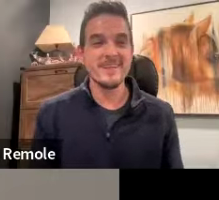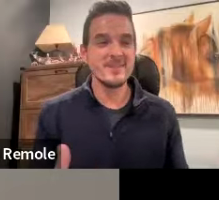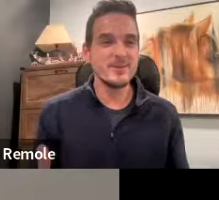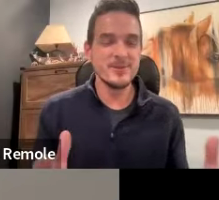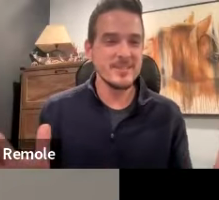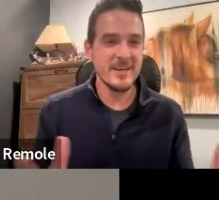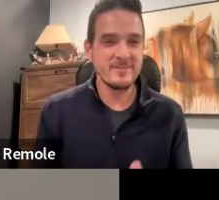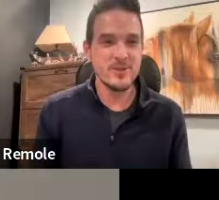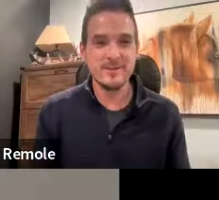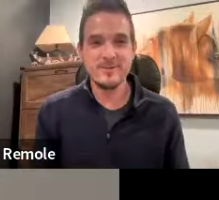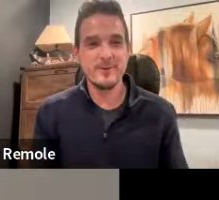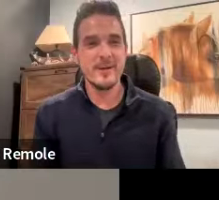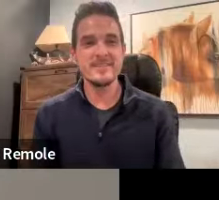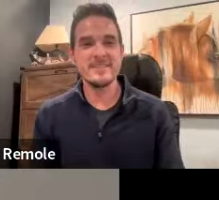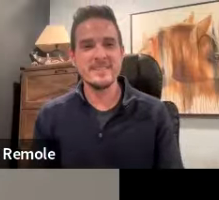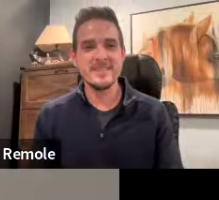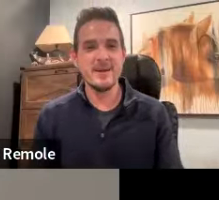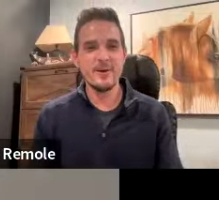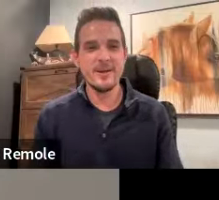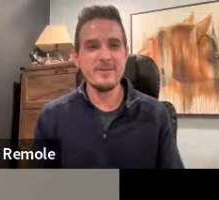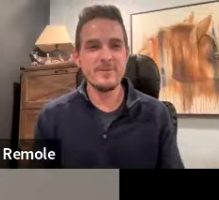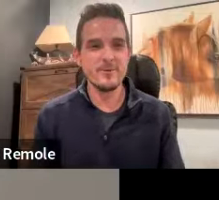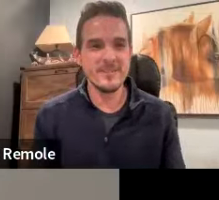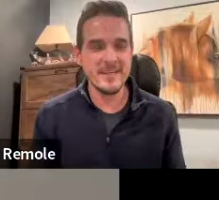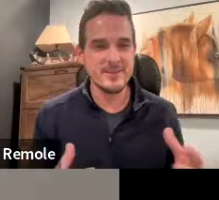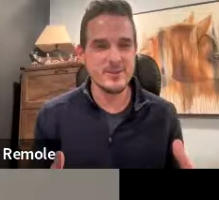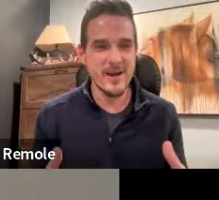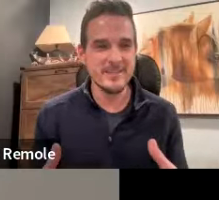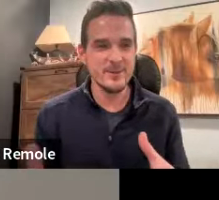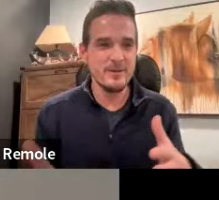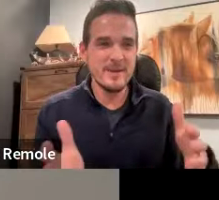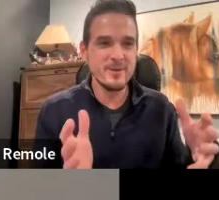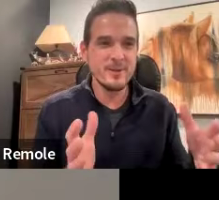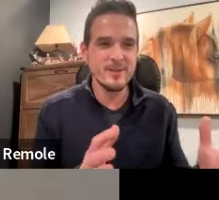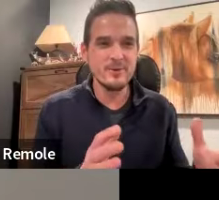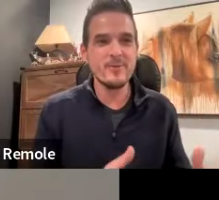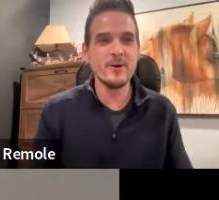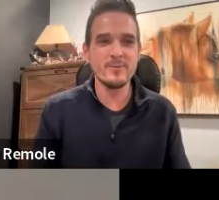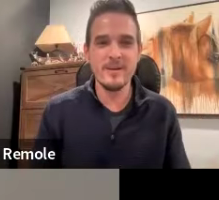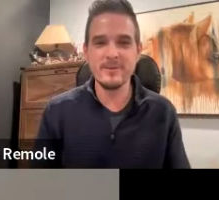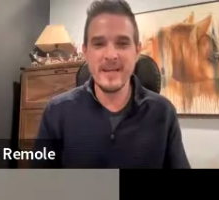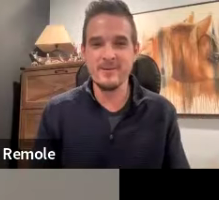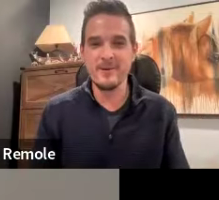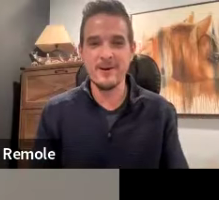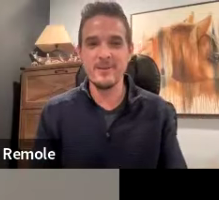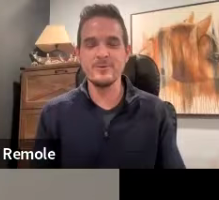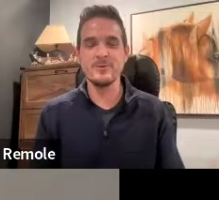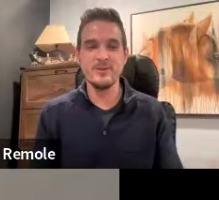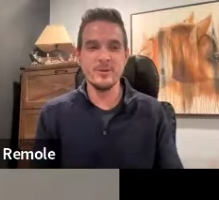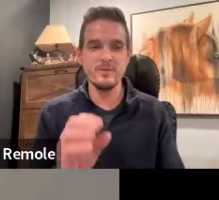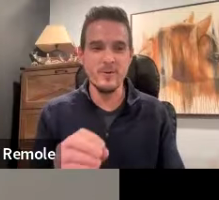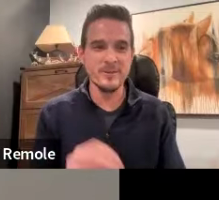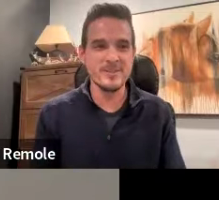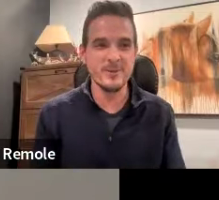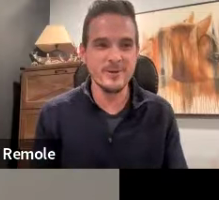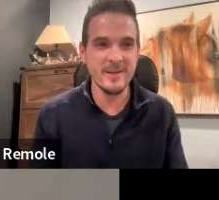And so what I like to do, and just to kind of a challenge for you guys, is to see, are any of those things distracting you that maybe you need to turn the volume level down on those so that